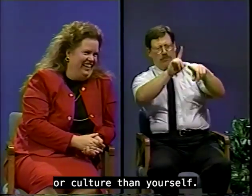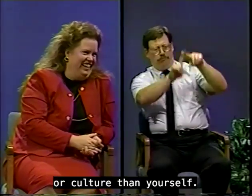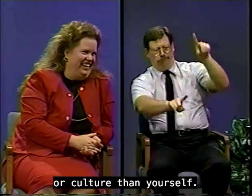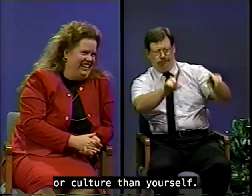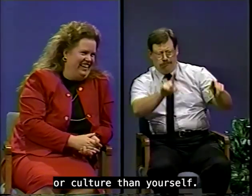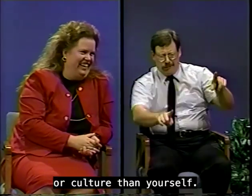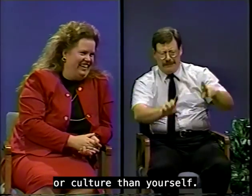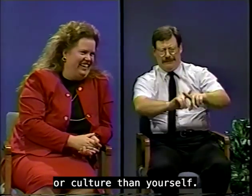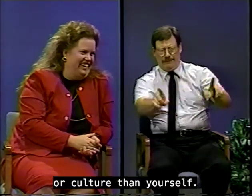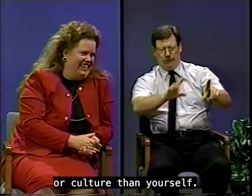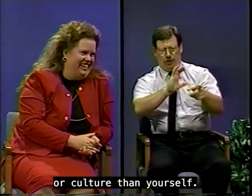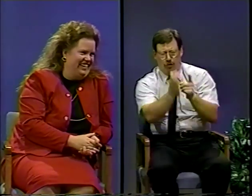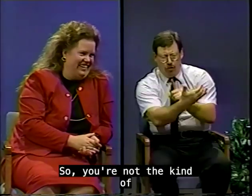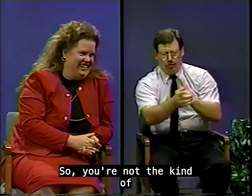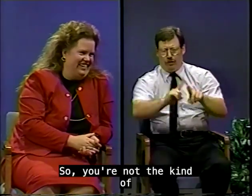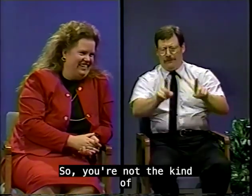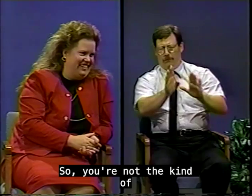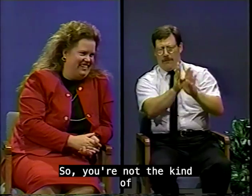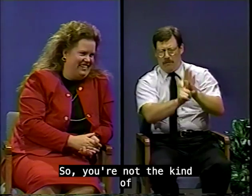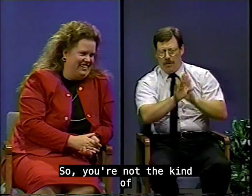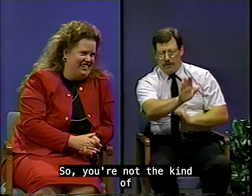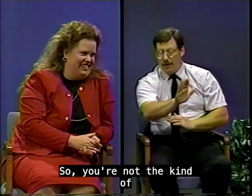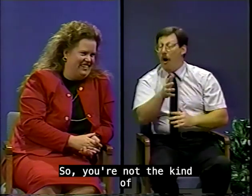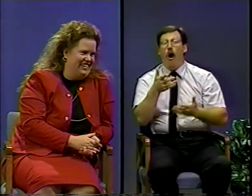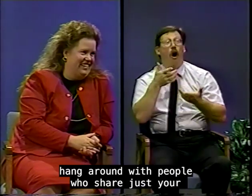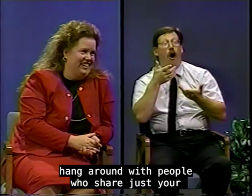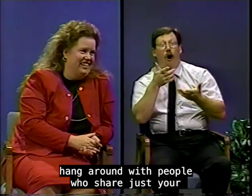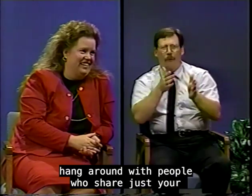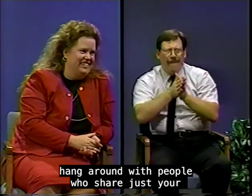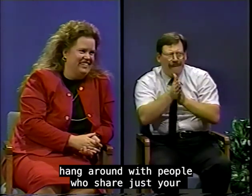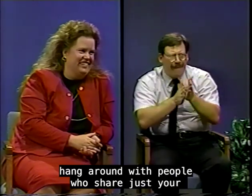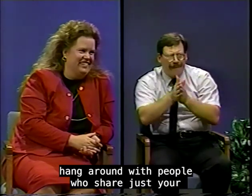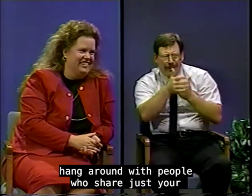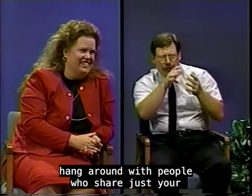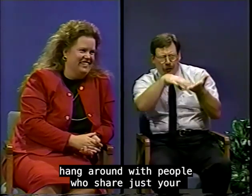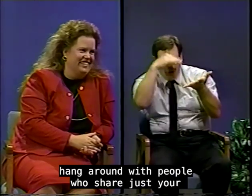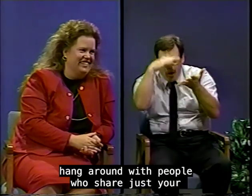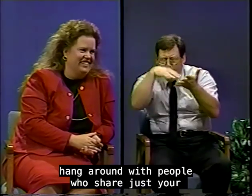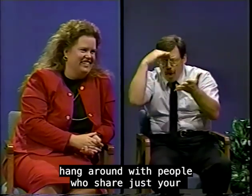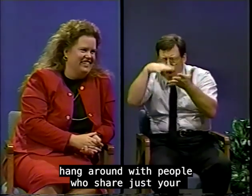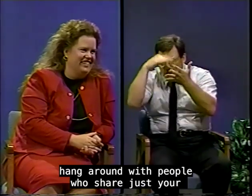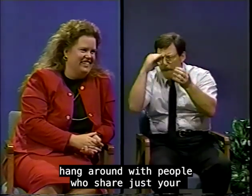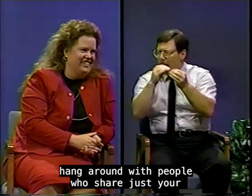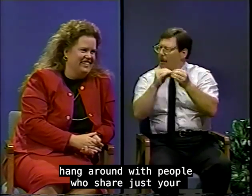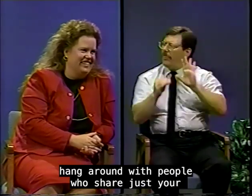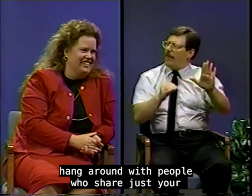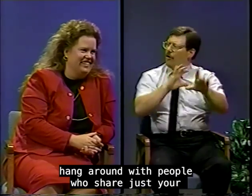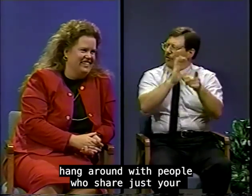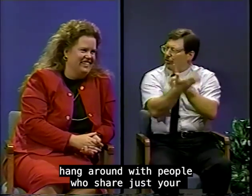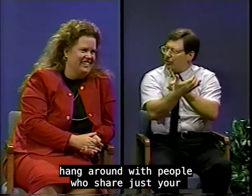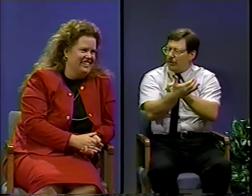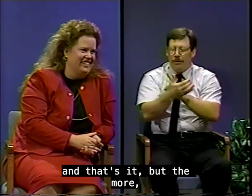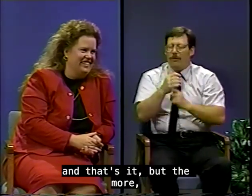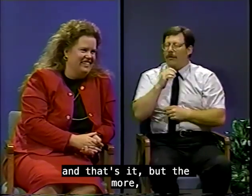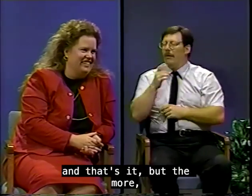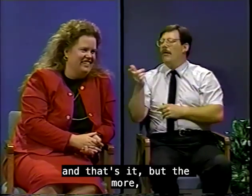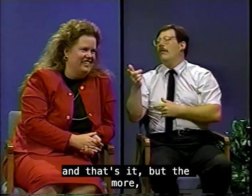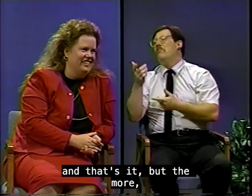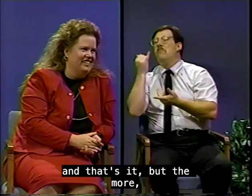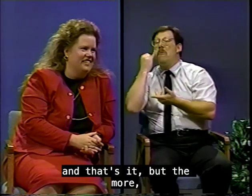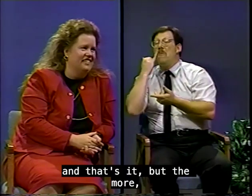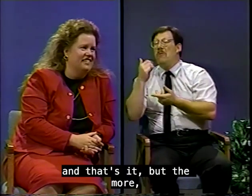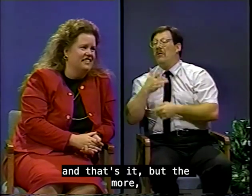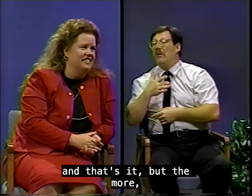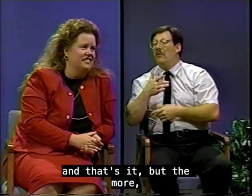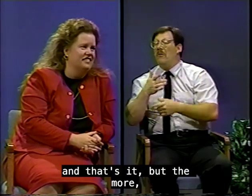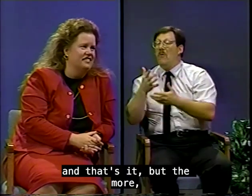background or culture than yourself. So you're not the kind of person that only wants to hang around with people who share just your interests and that's it, but the